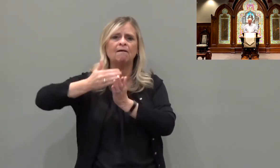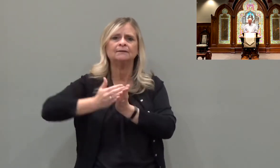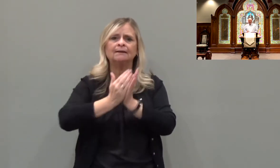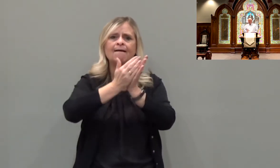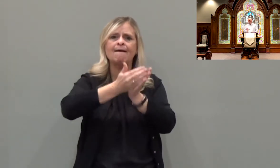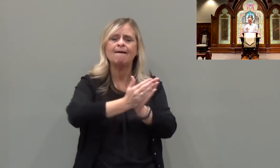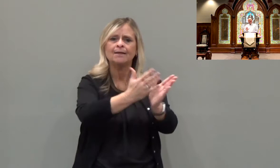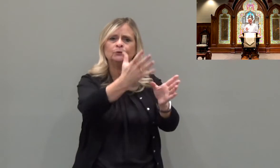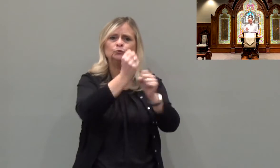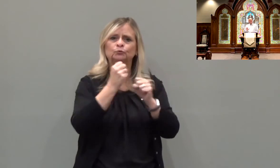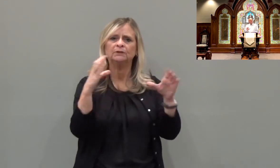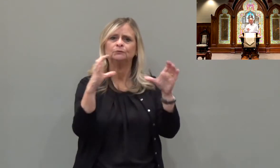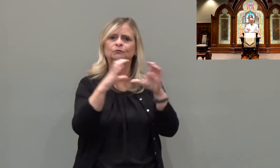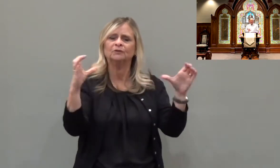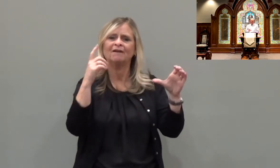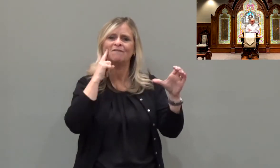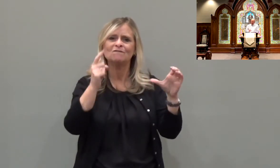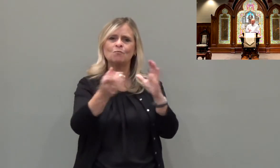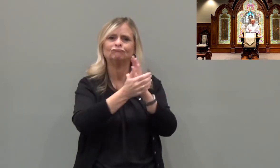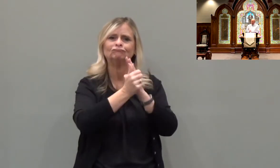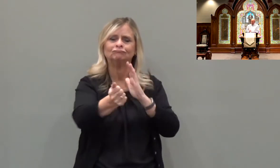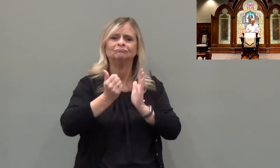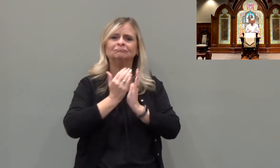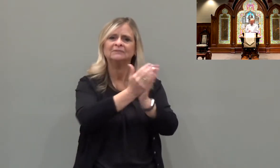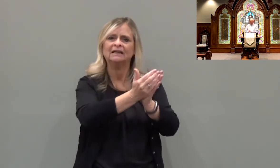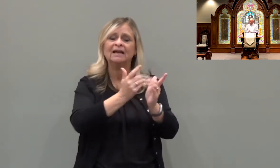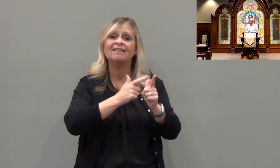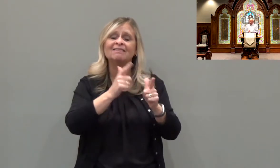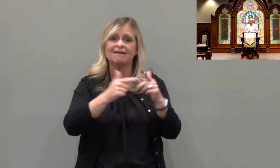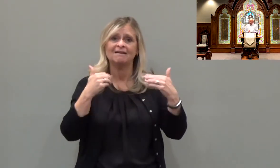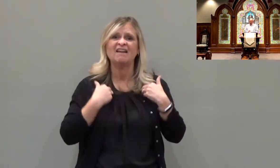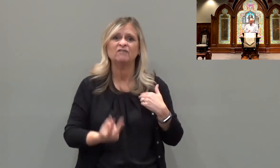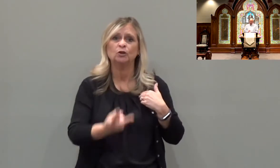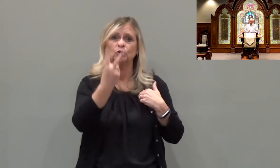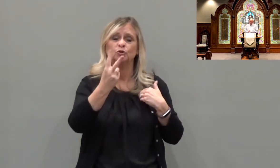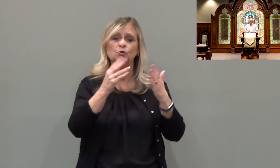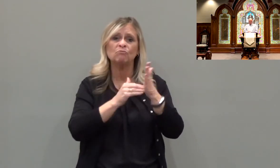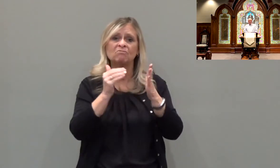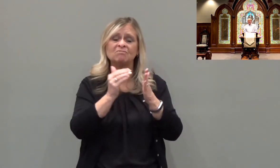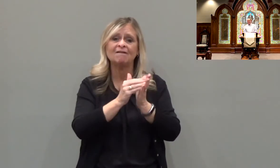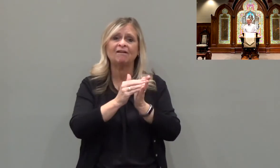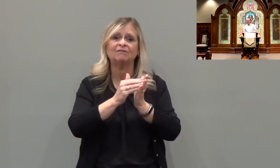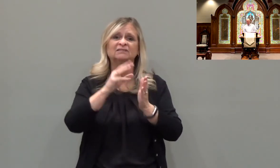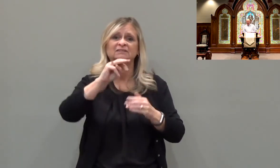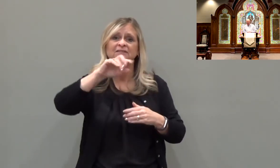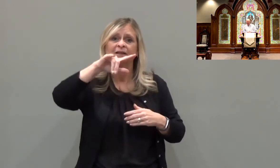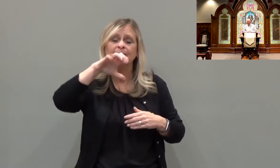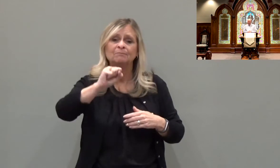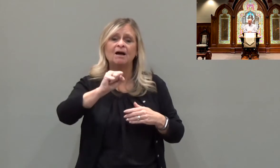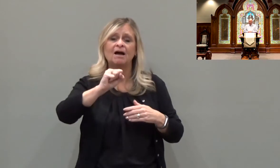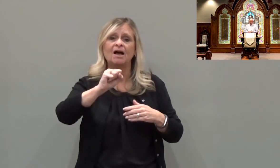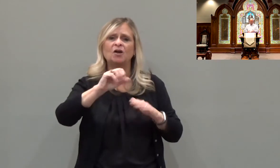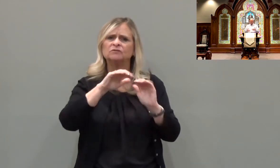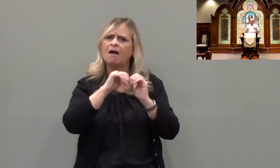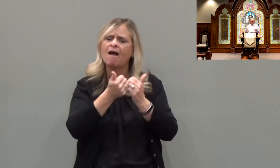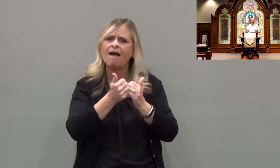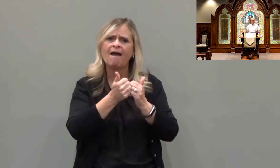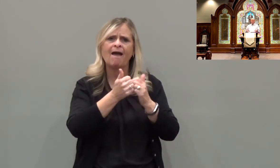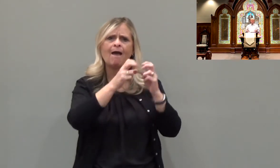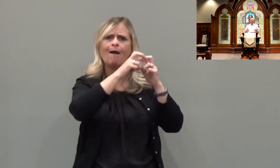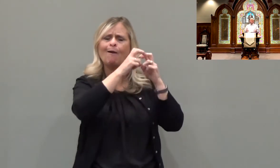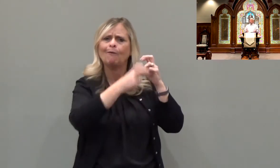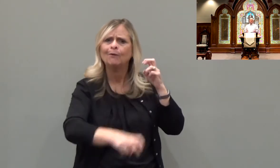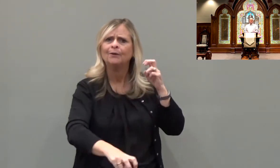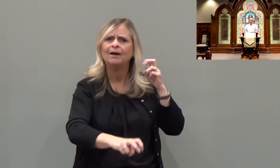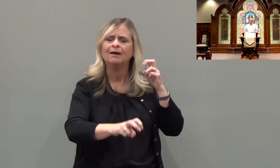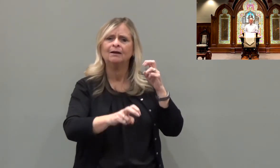certificate. And then he had a 2,000-mile journey. How did he make the journey? Not by carriage or by horse or ship